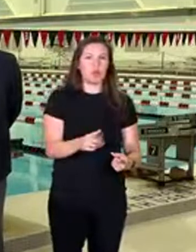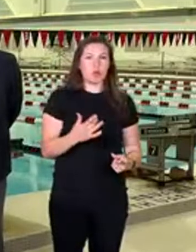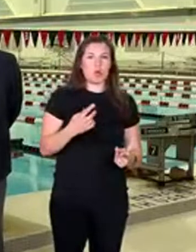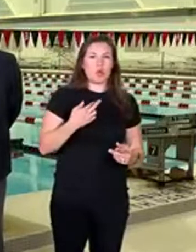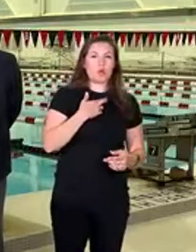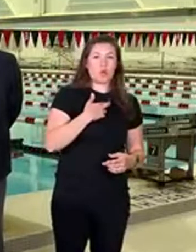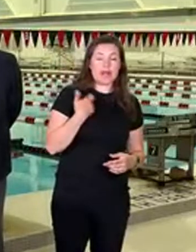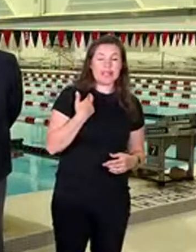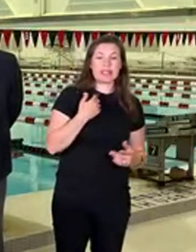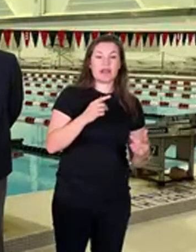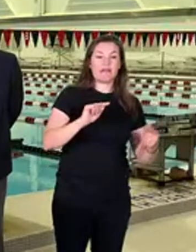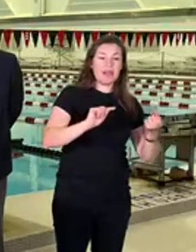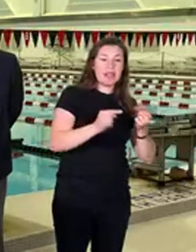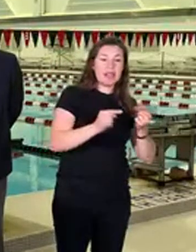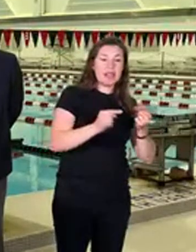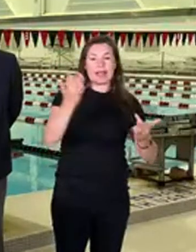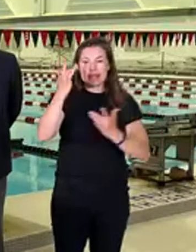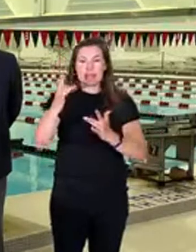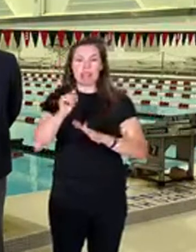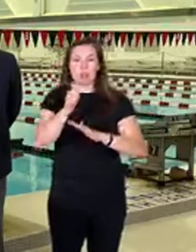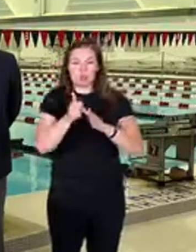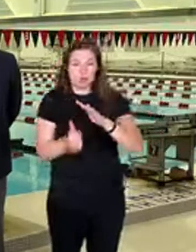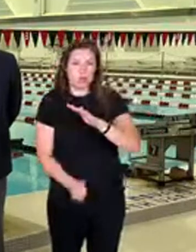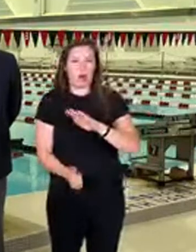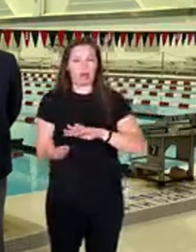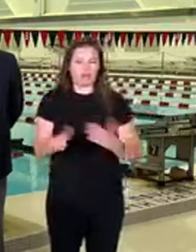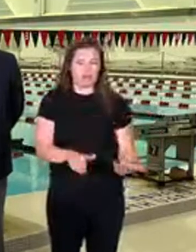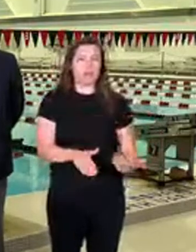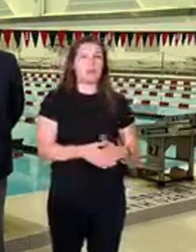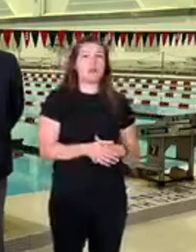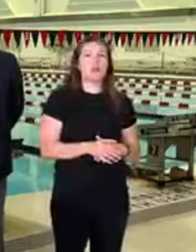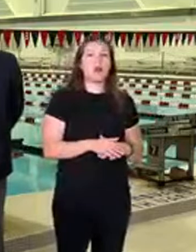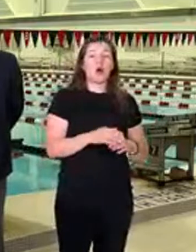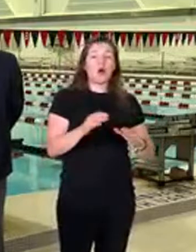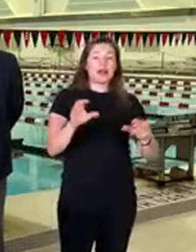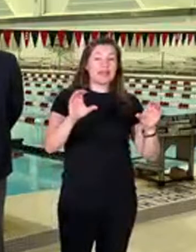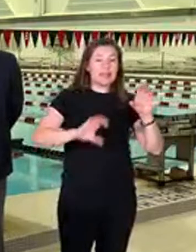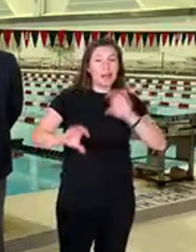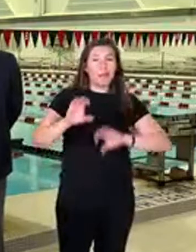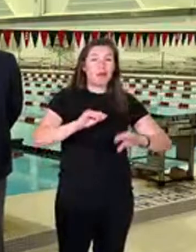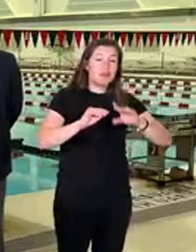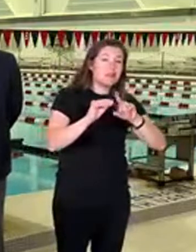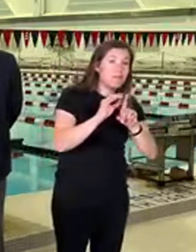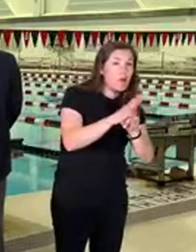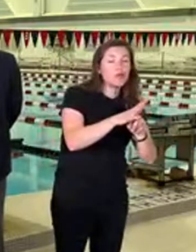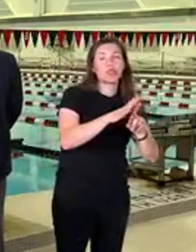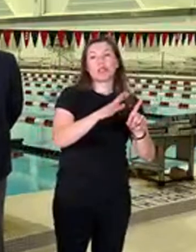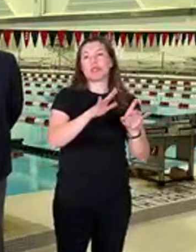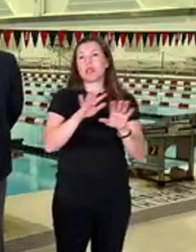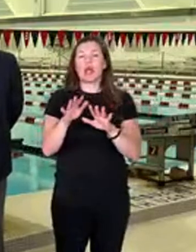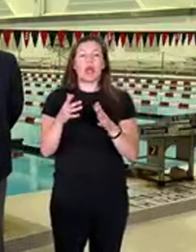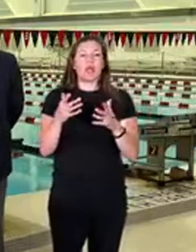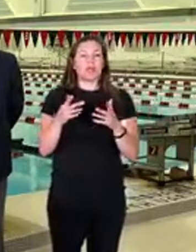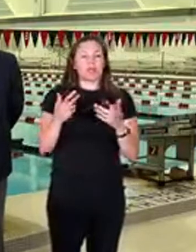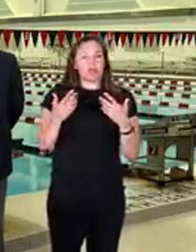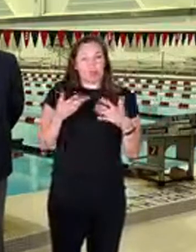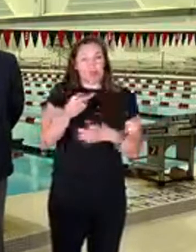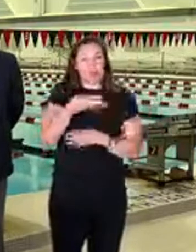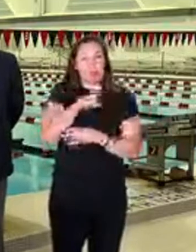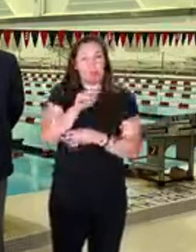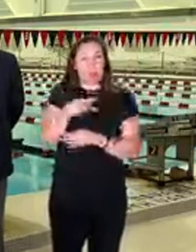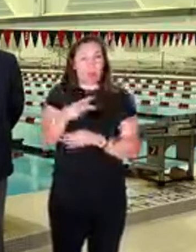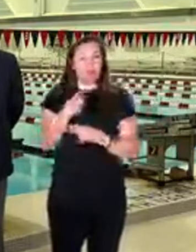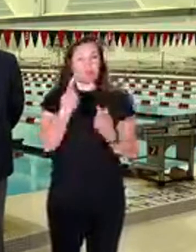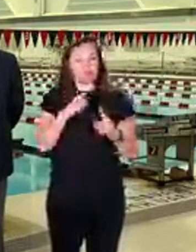injury and illness and drowning. So to prevent waterborne illness and chemical exposures, pool owners should keep equipment like pumps in good working order